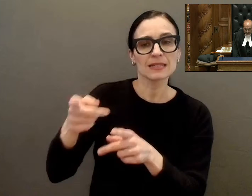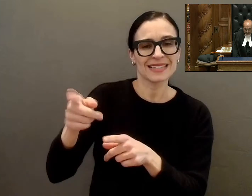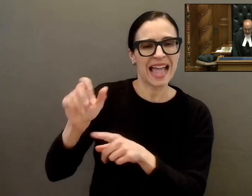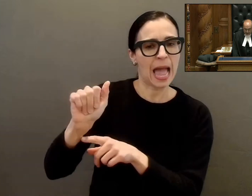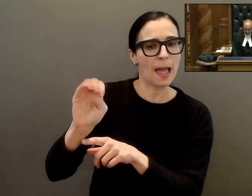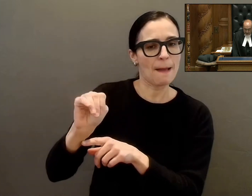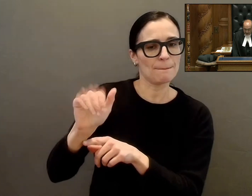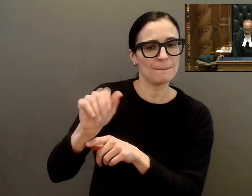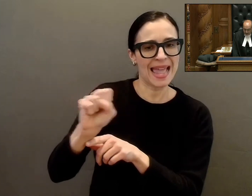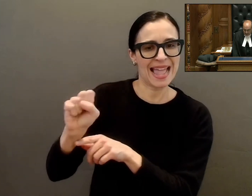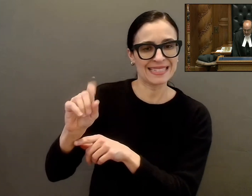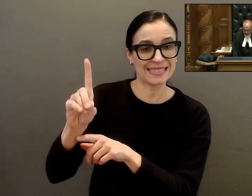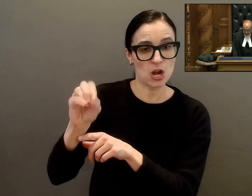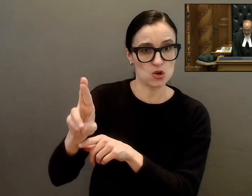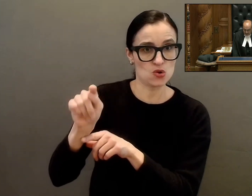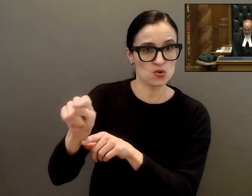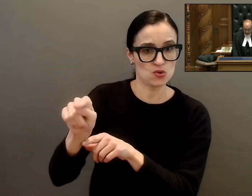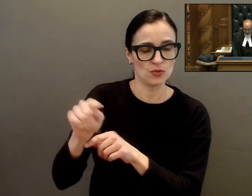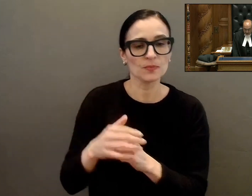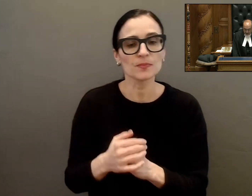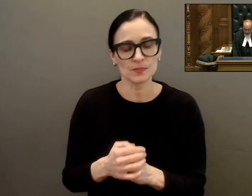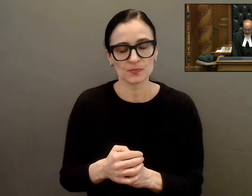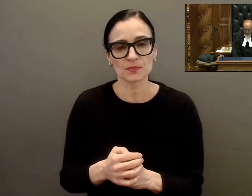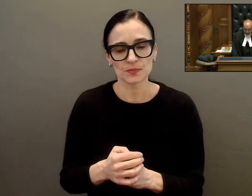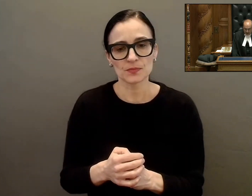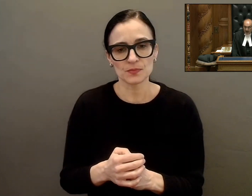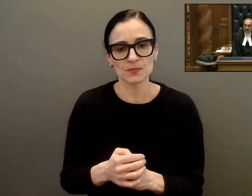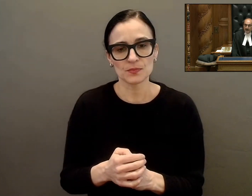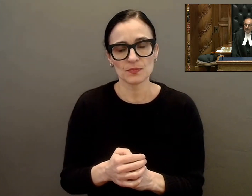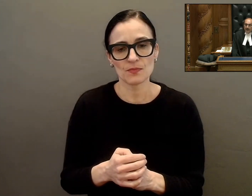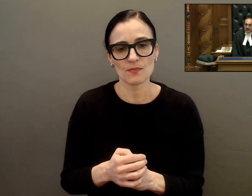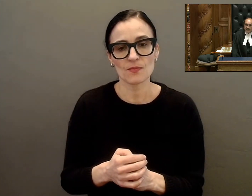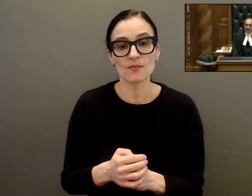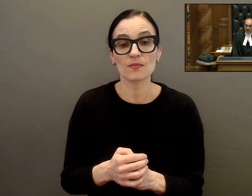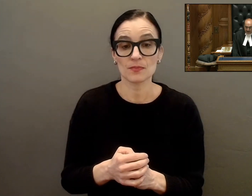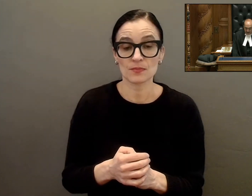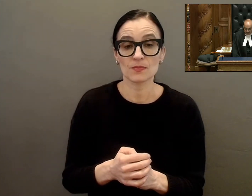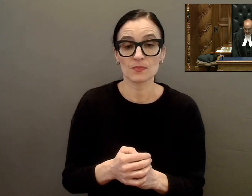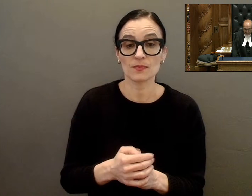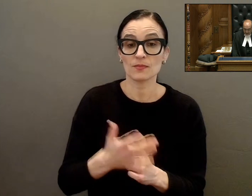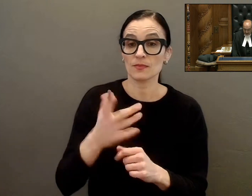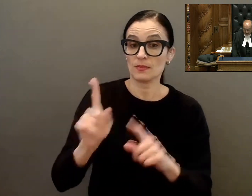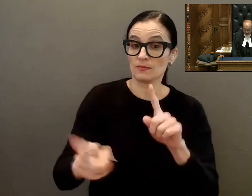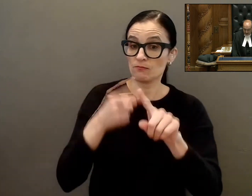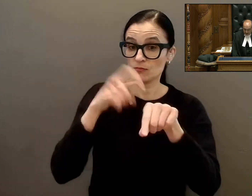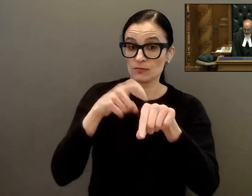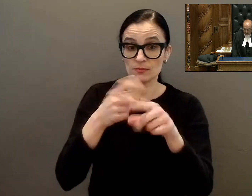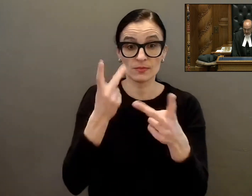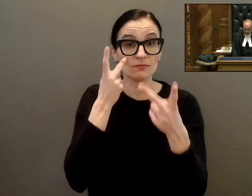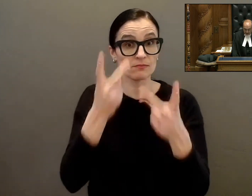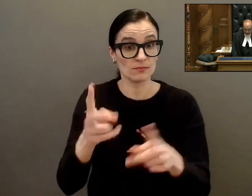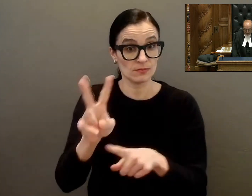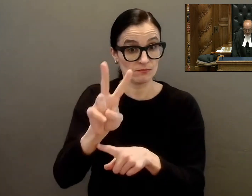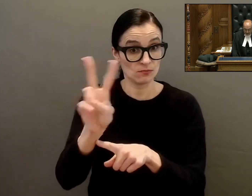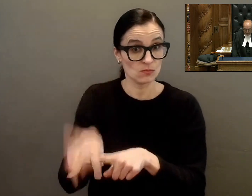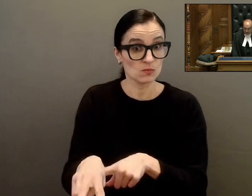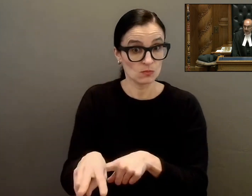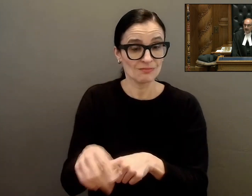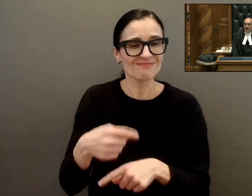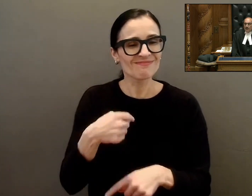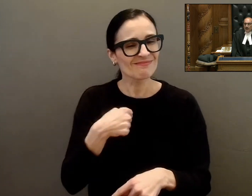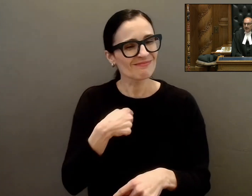This is Ambassador Mello's first official visit to Victoria. I had the pleasure of having a courtesy call with her earlier